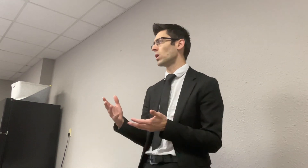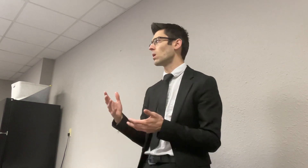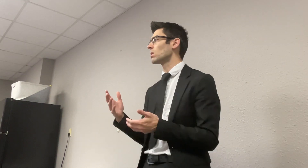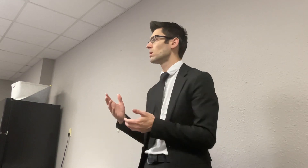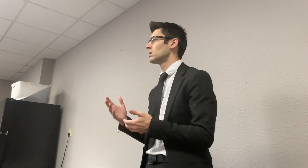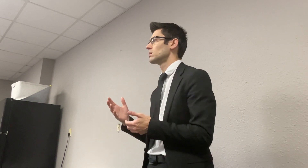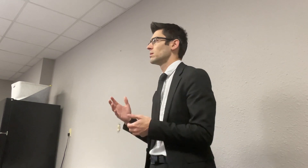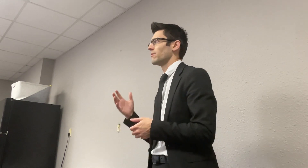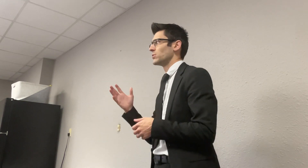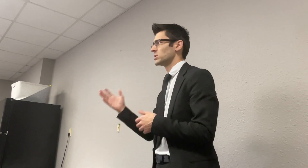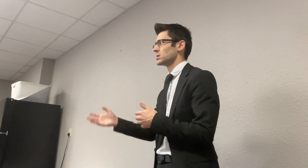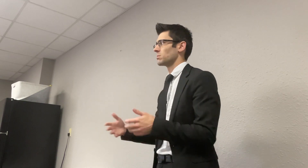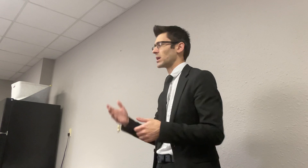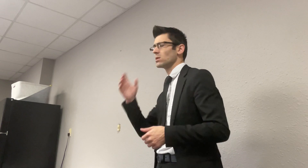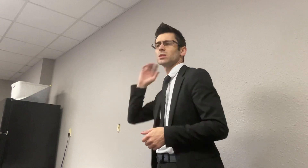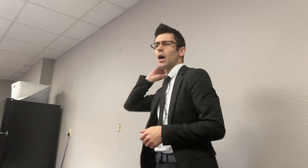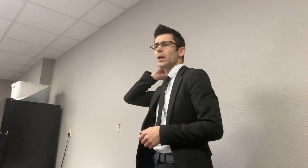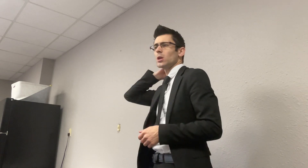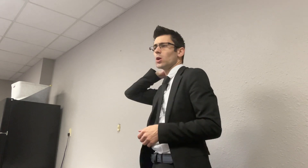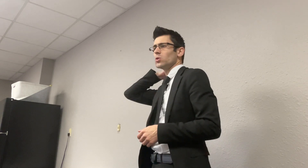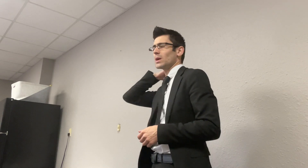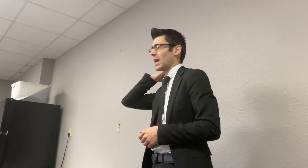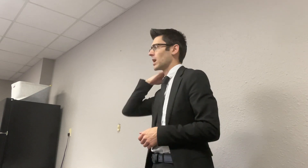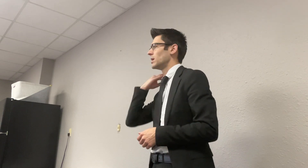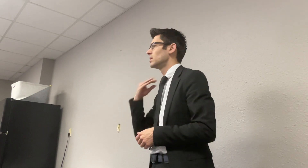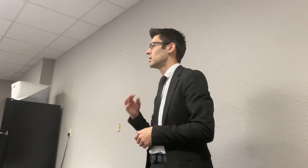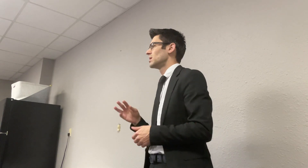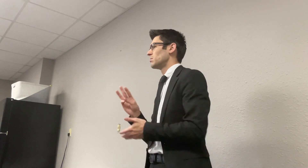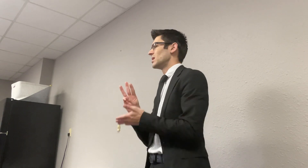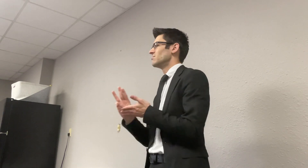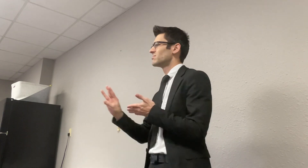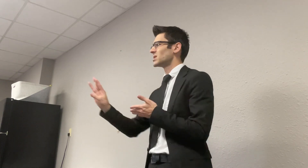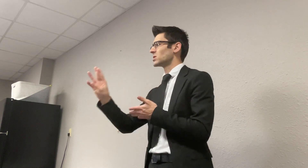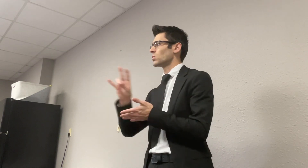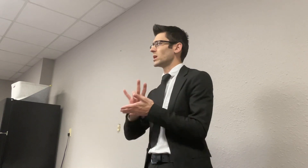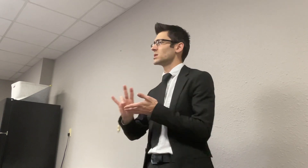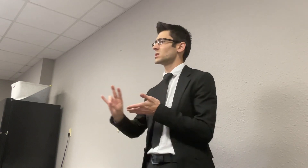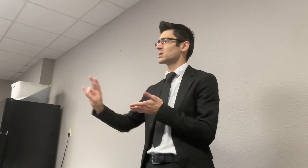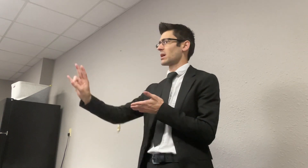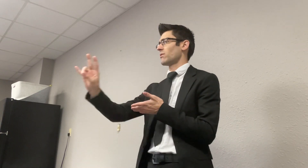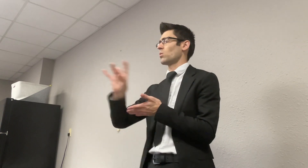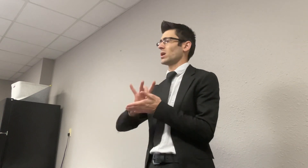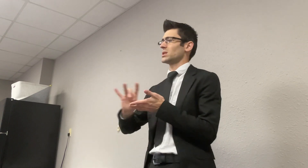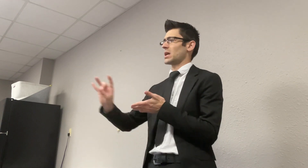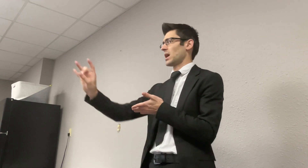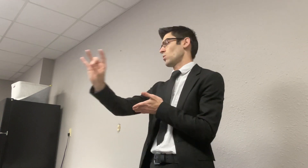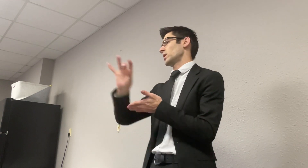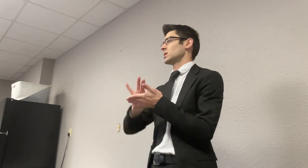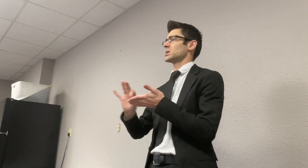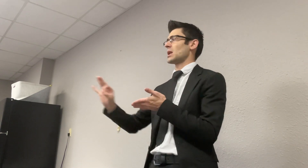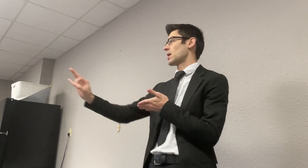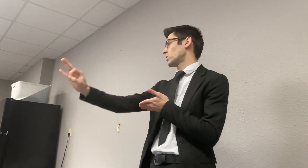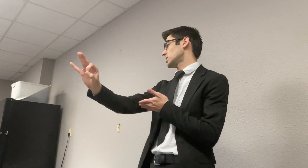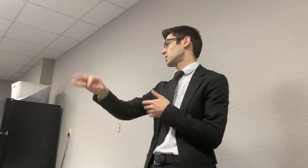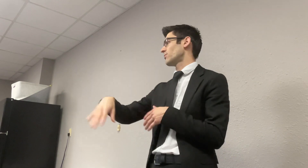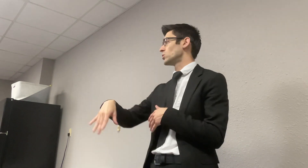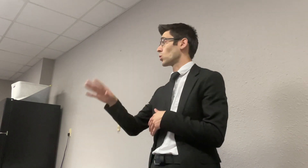will. If you see somebody else sign it, you know, you can. But 6 weeks, 7 weeks, 8 weeks, 9 weeks in the future or